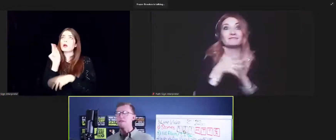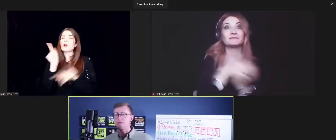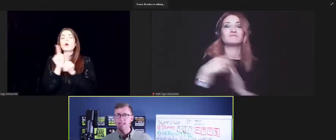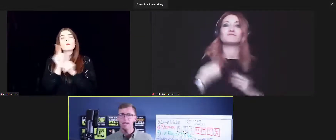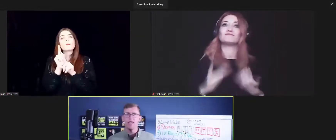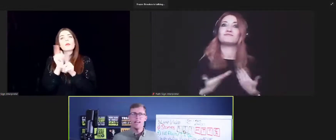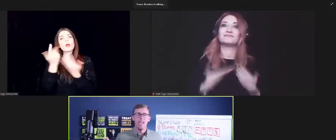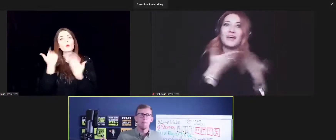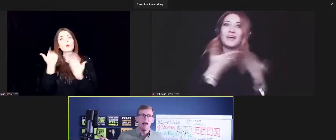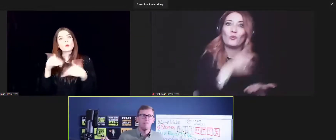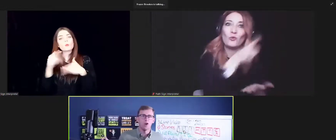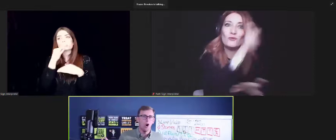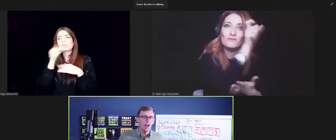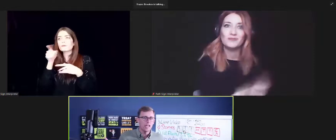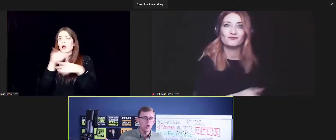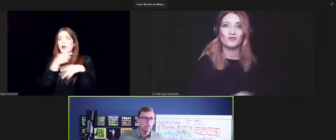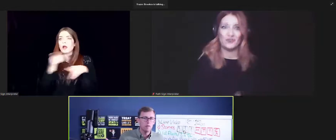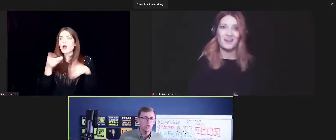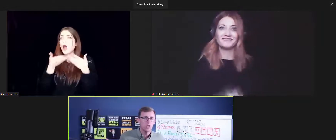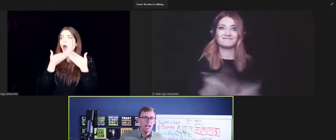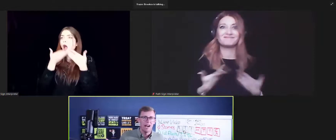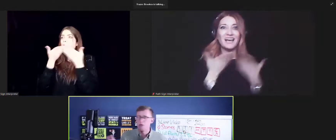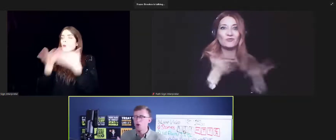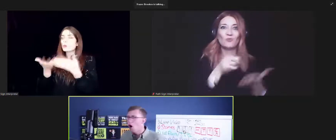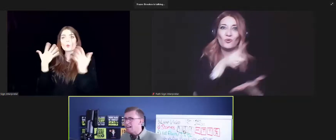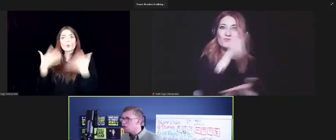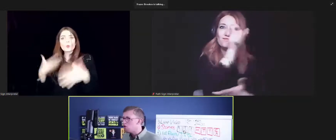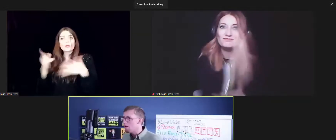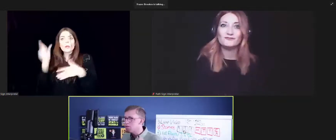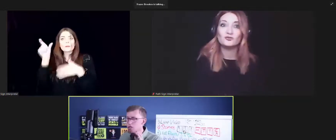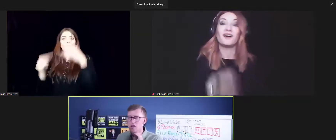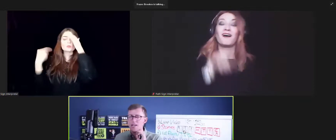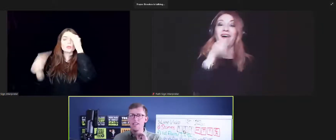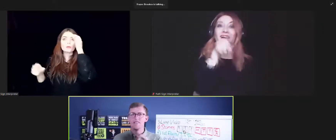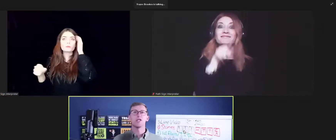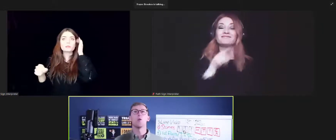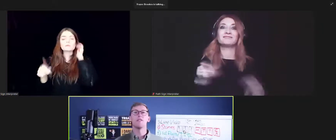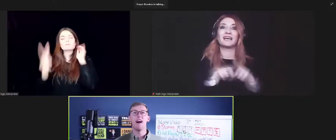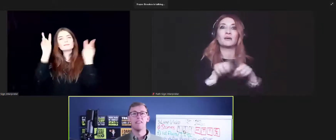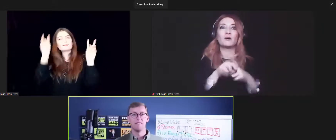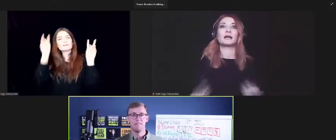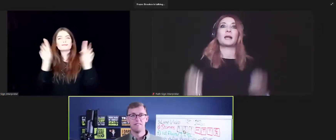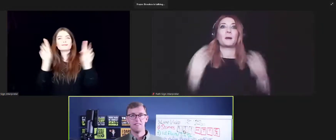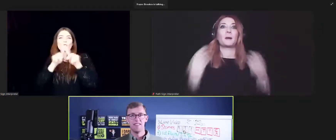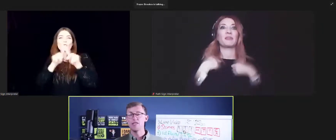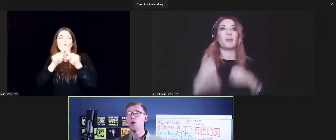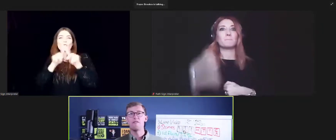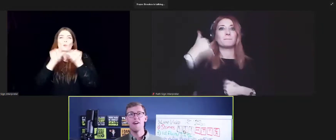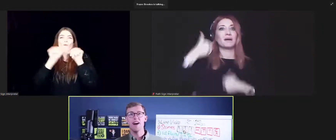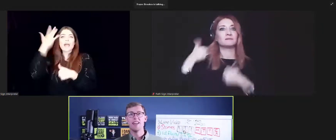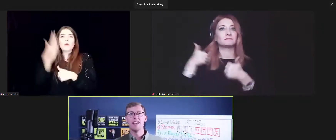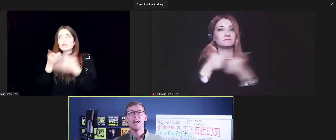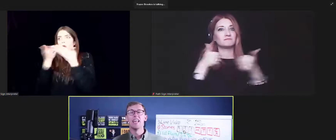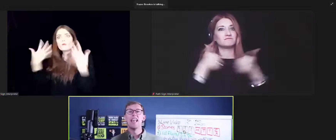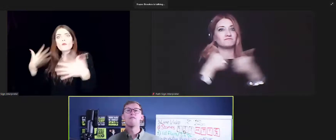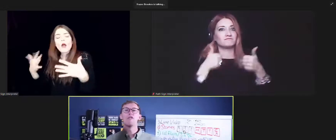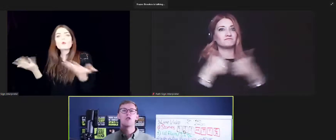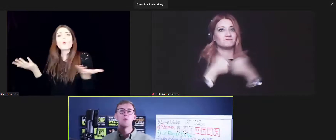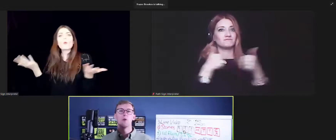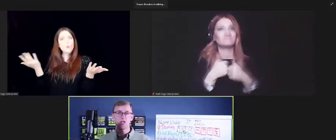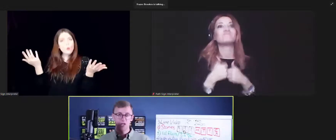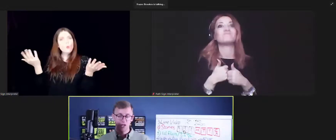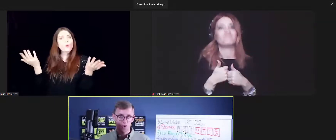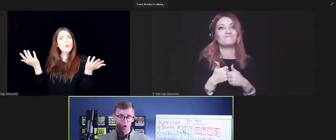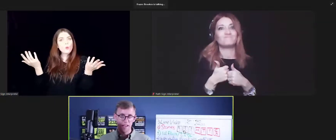might be thinking, yeah, but I've not got any customers. I've not got any distributors. That's totally fine. That's totally fine. Leverage